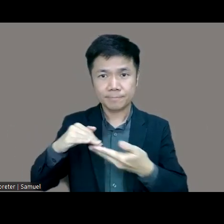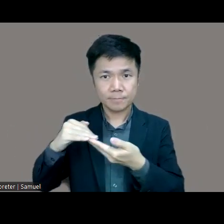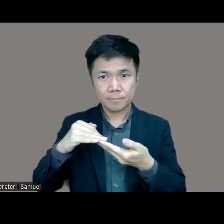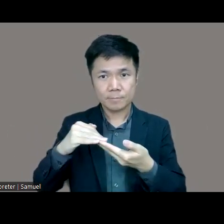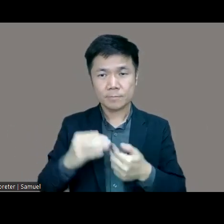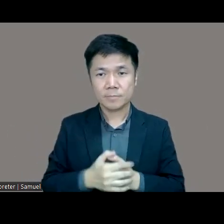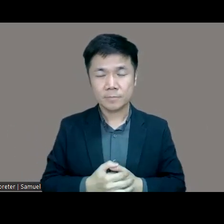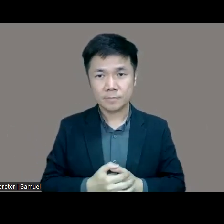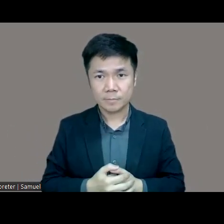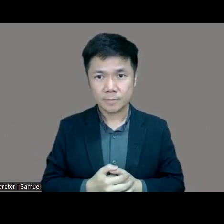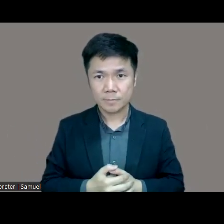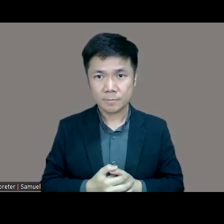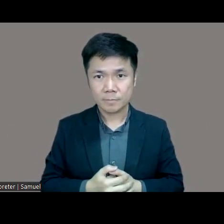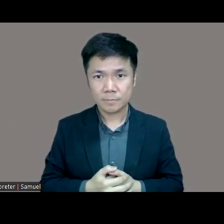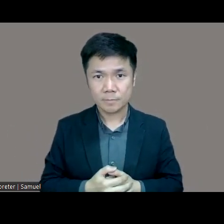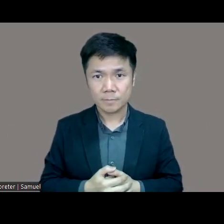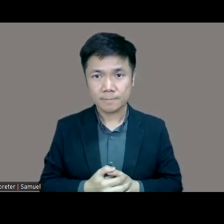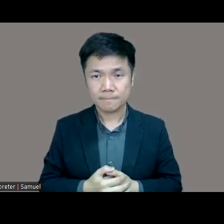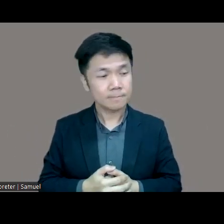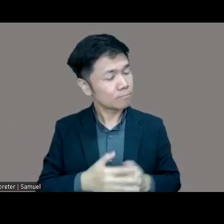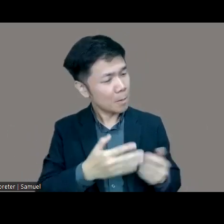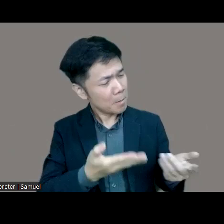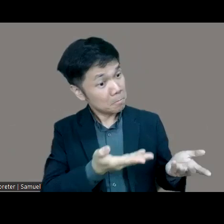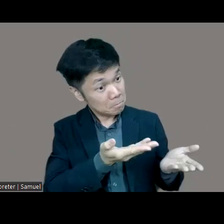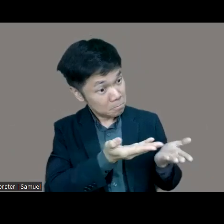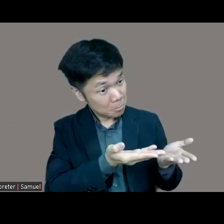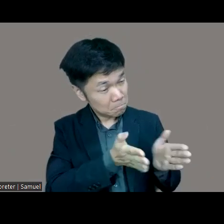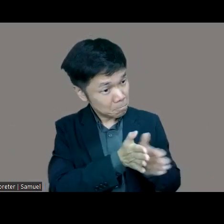like, Al-Rashid, as well to share what are some of the